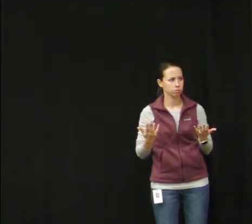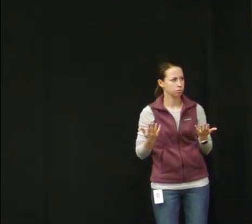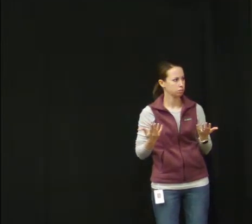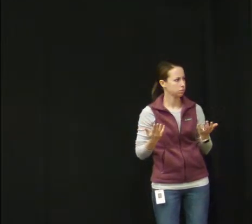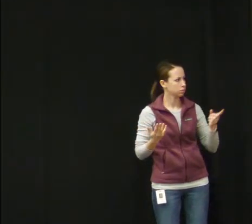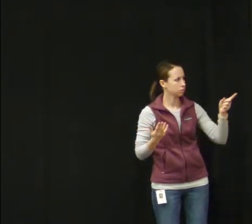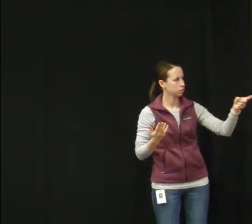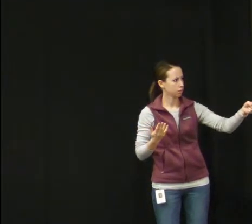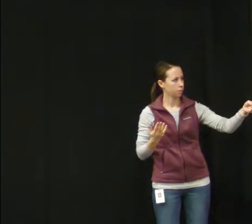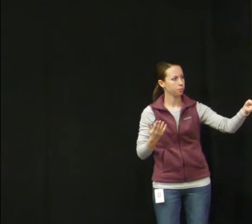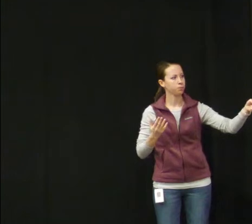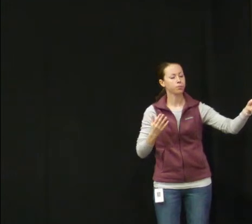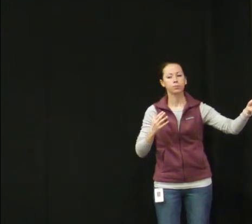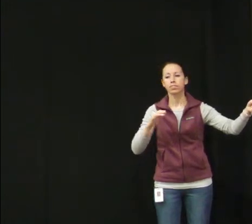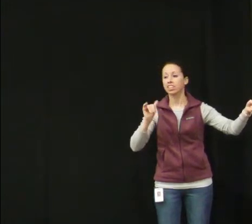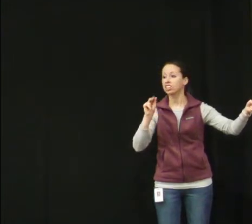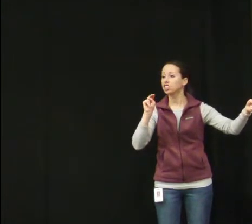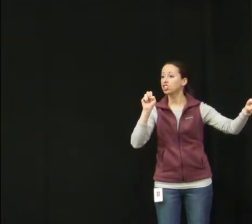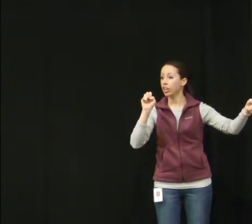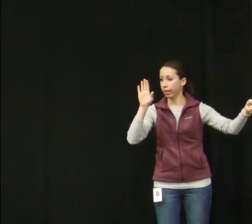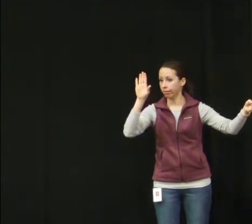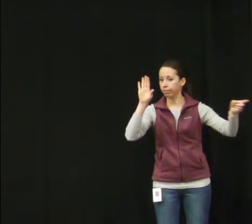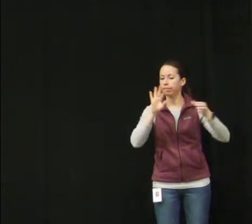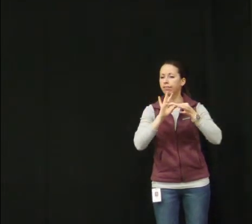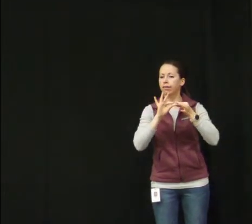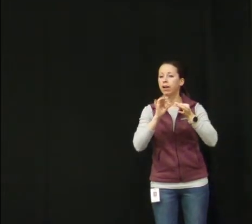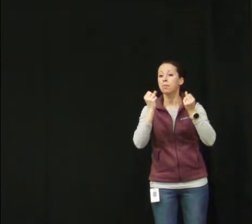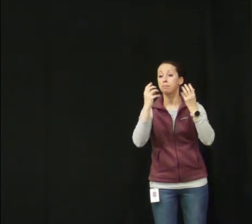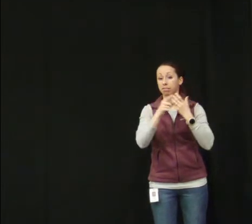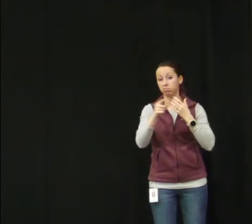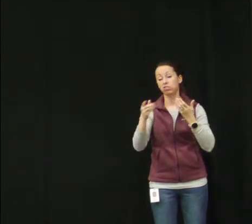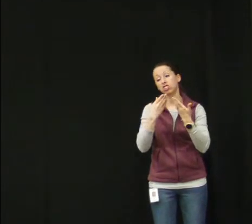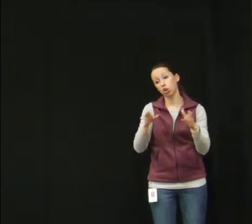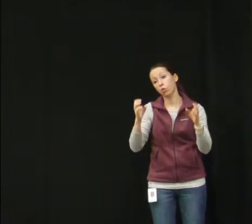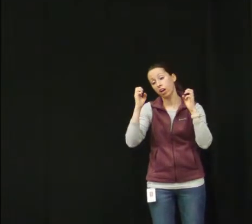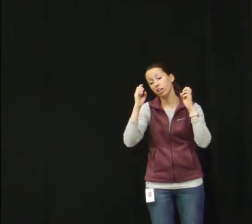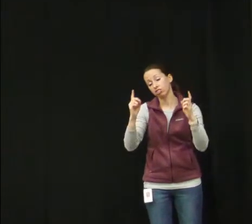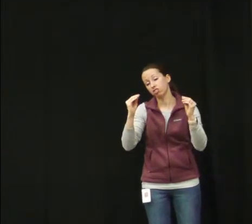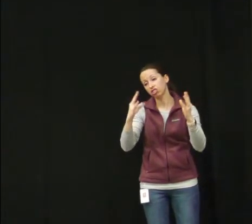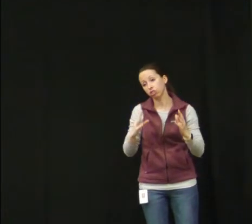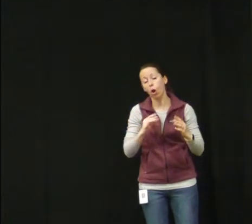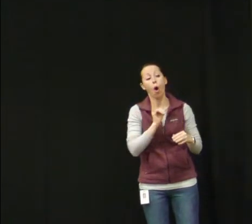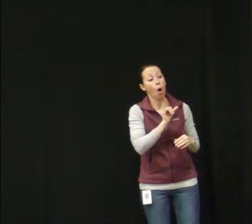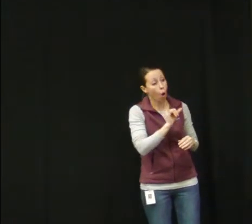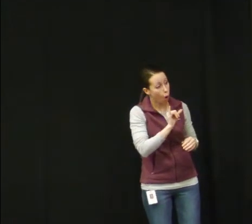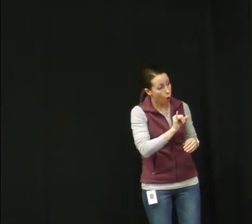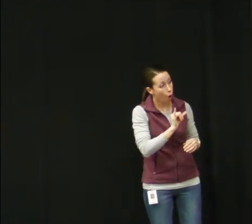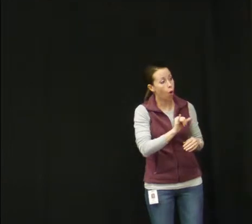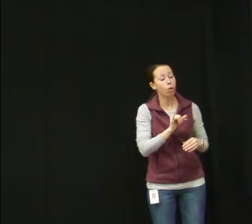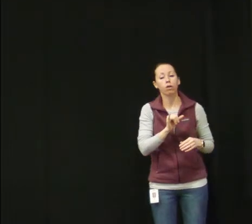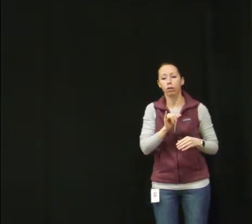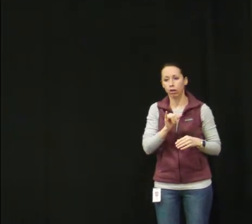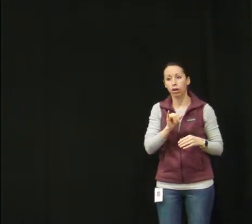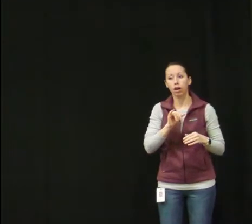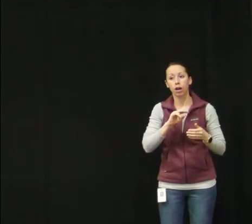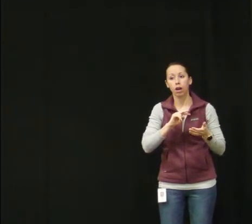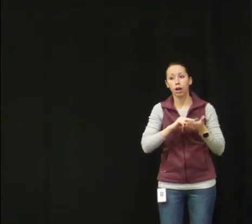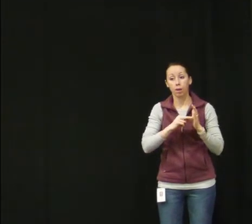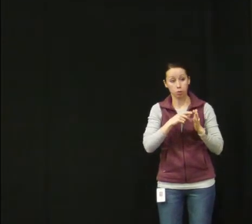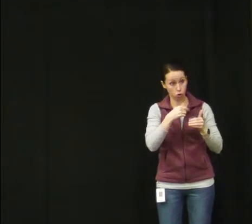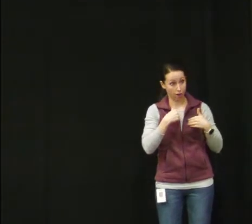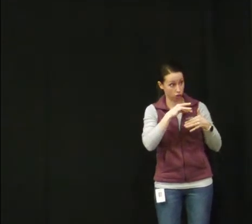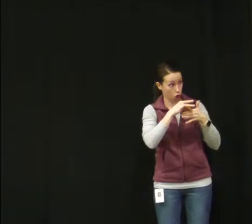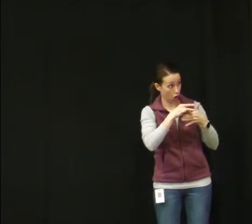So, Katie, many of them are Okay. general ed teachers Okay. too, so, So you have the so content they have specialist some in your